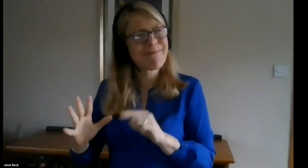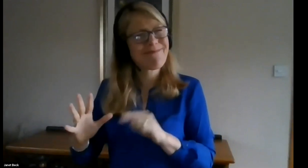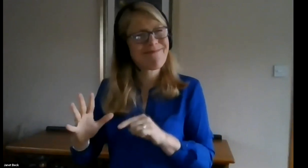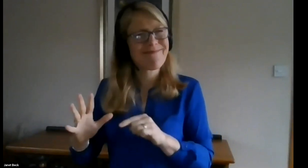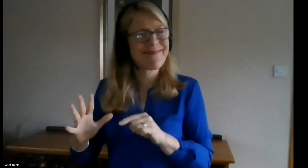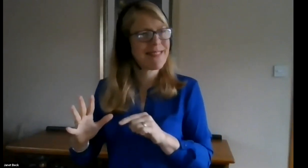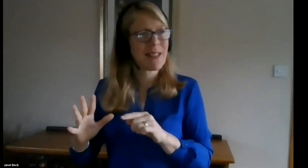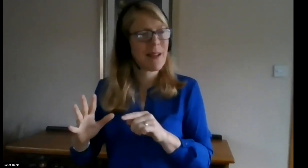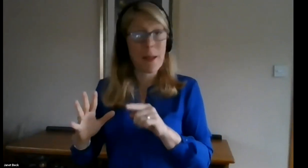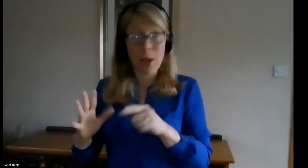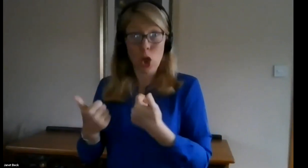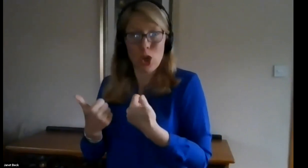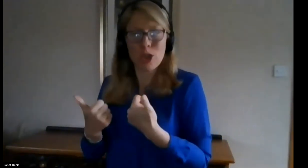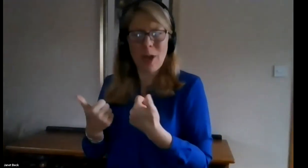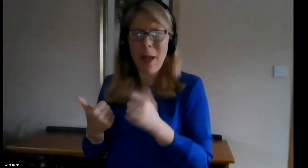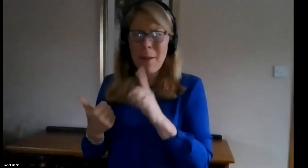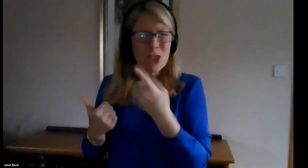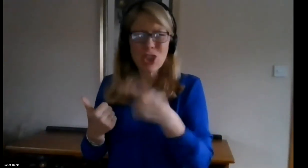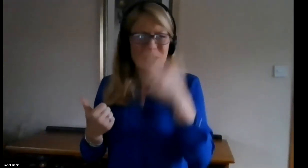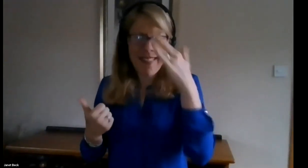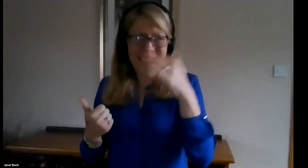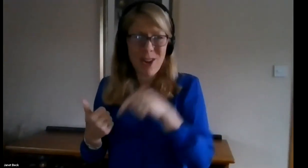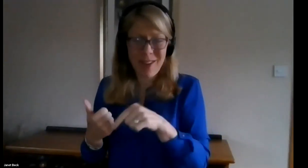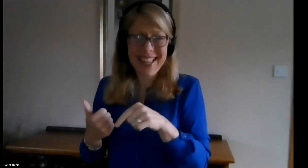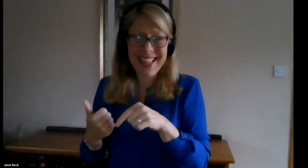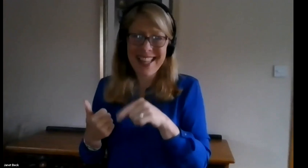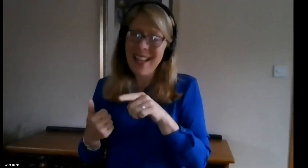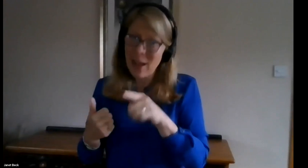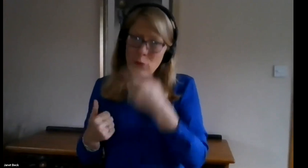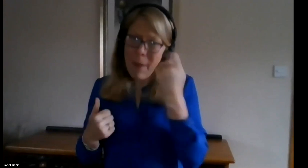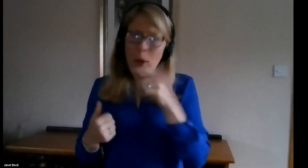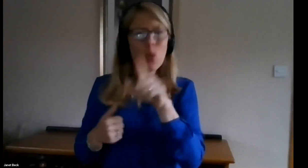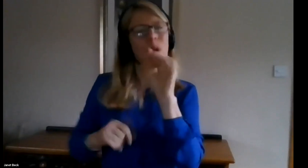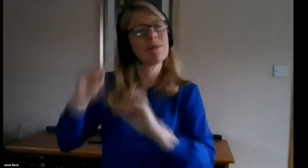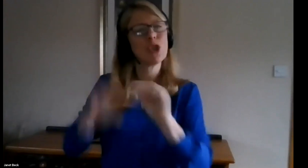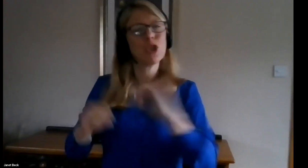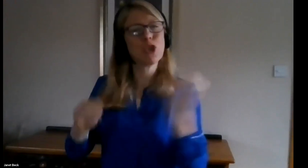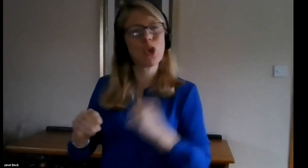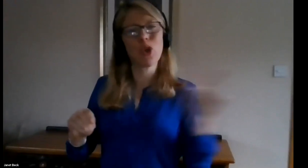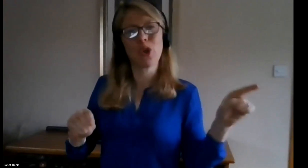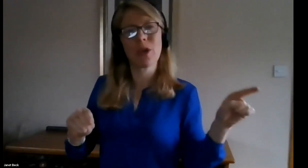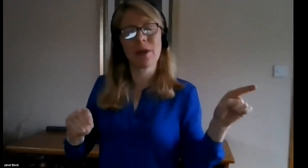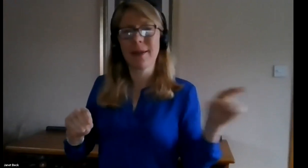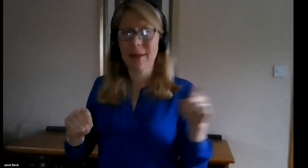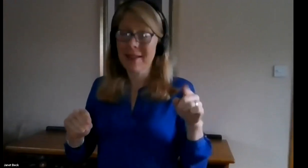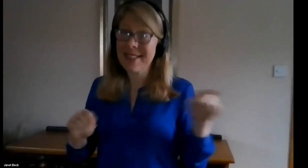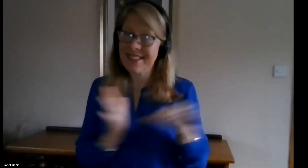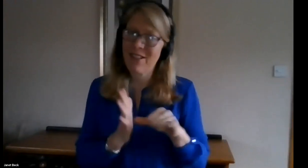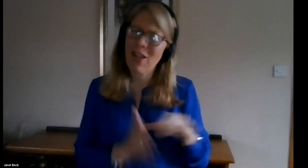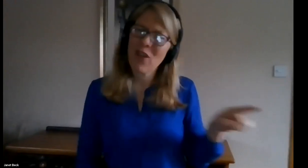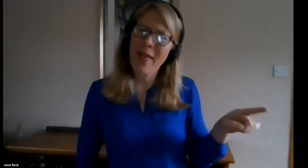of theoretical exercise. Has also been quite difficult. And I think for me and some of the people I've worked with